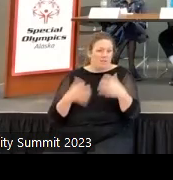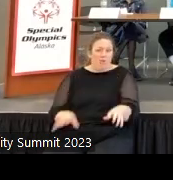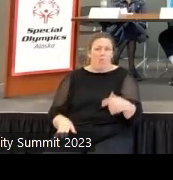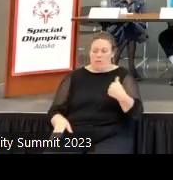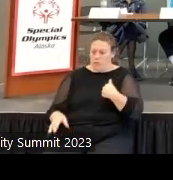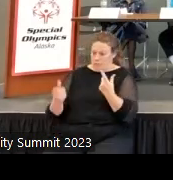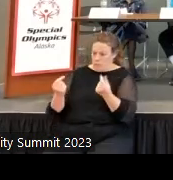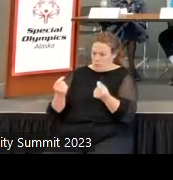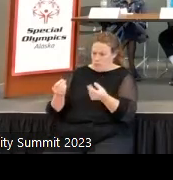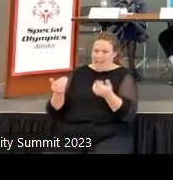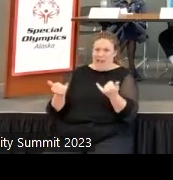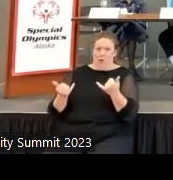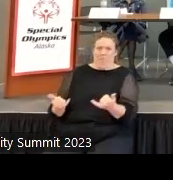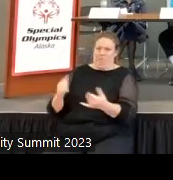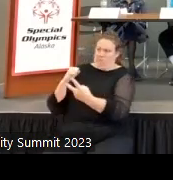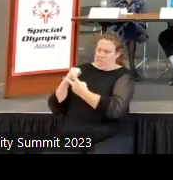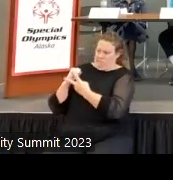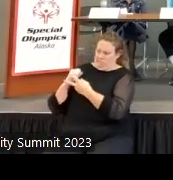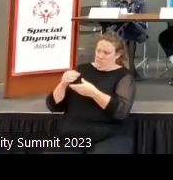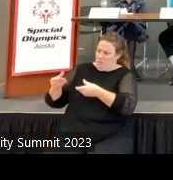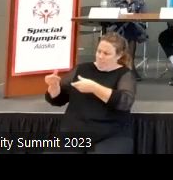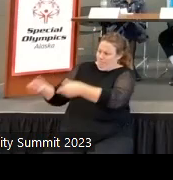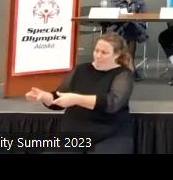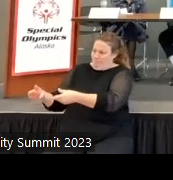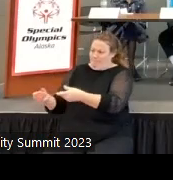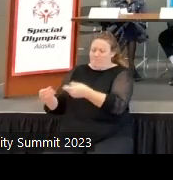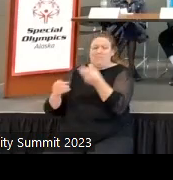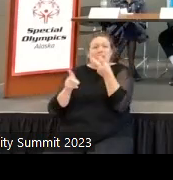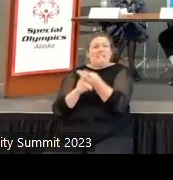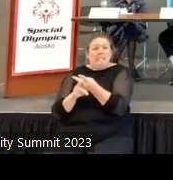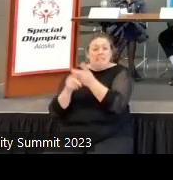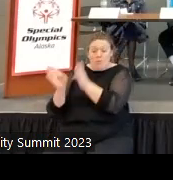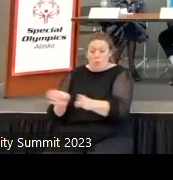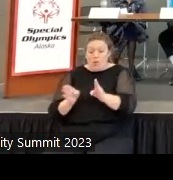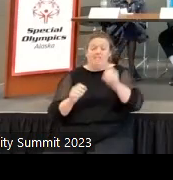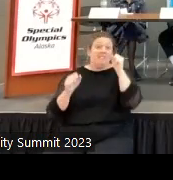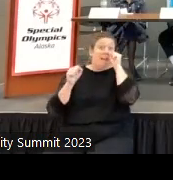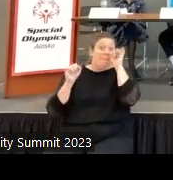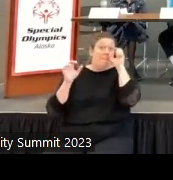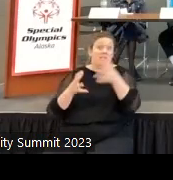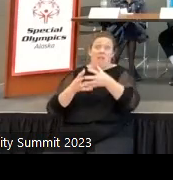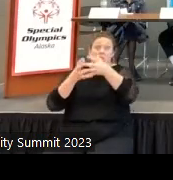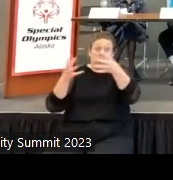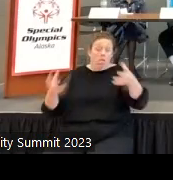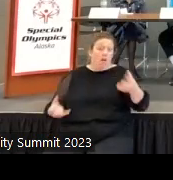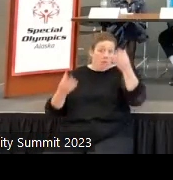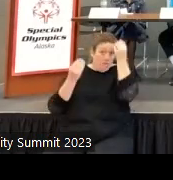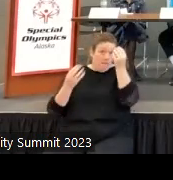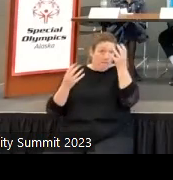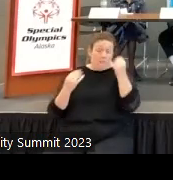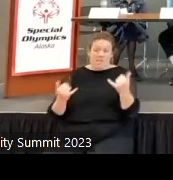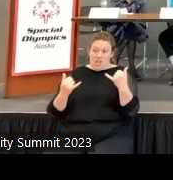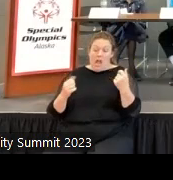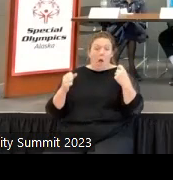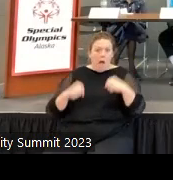lot about is how to successfully keep track of all this. It's an amazing amount of information we have nowadays. I can go